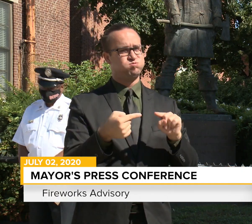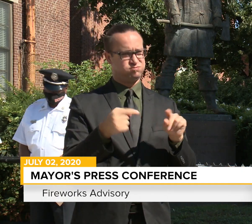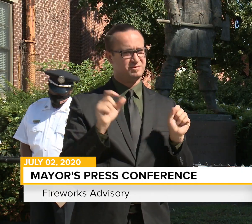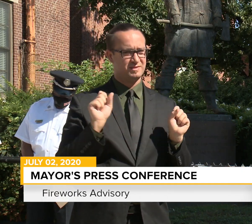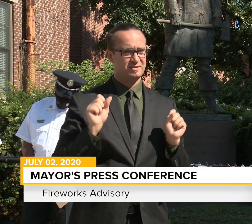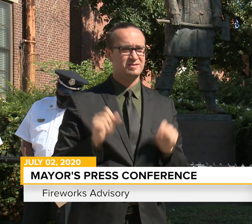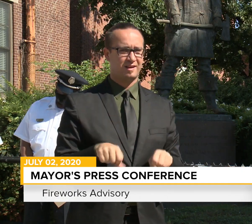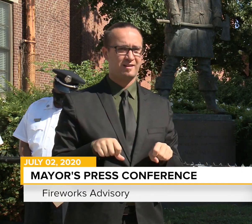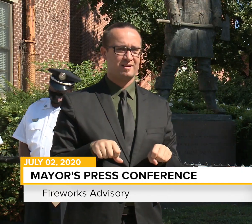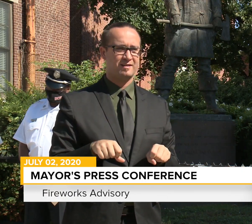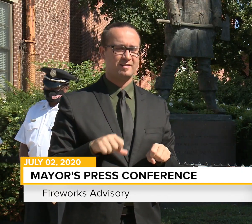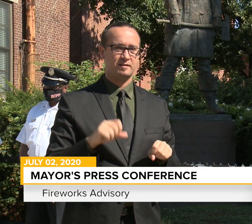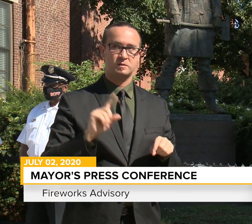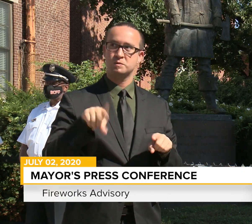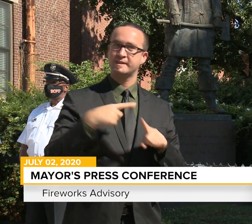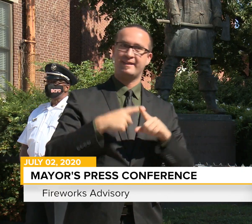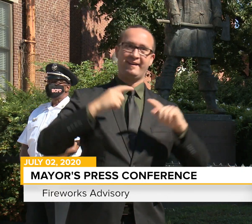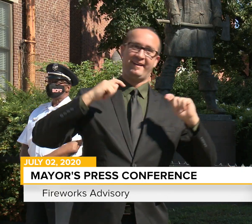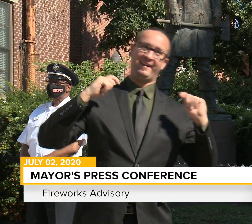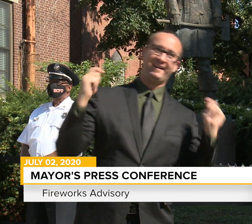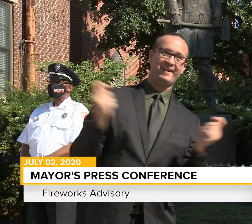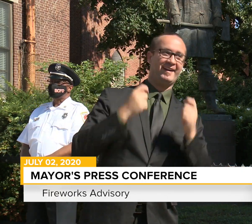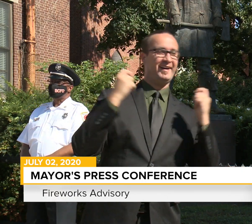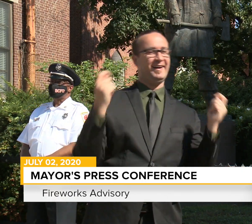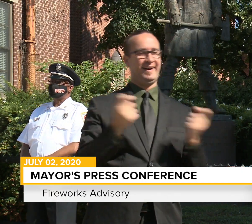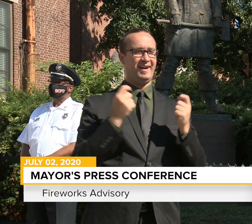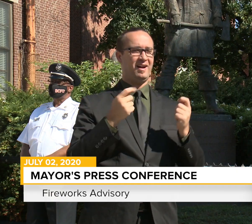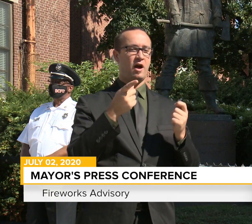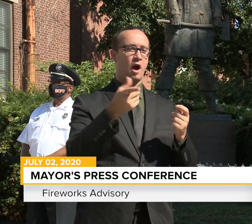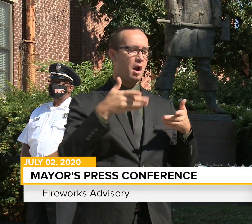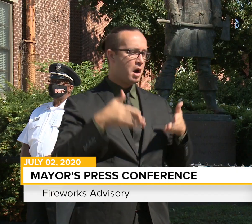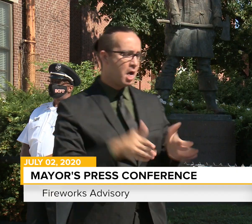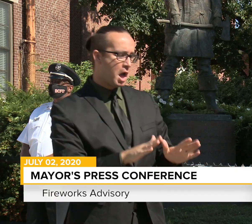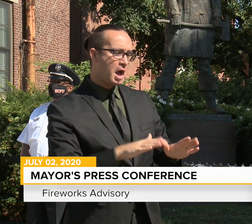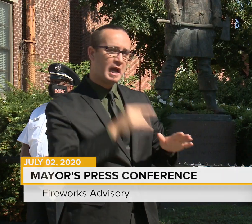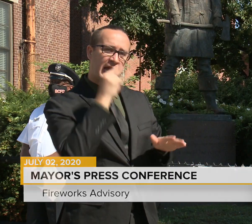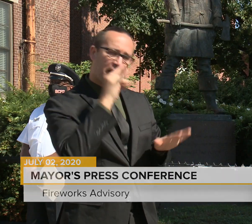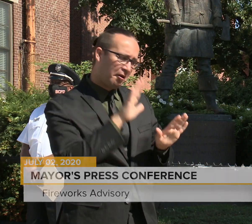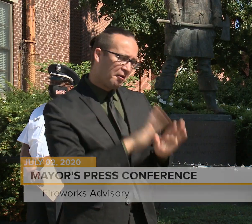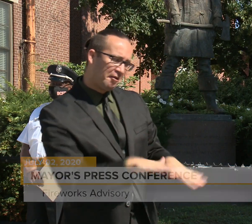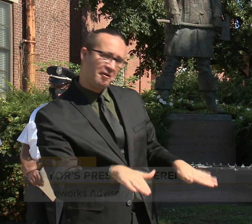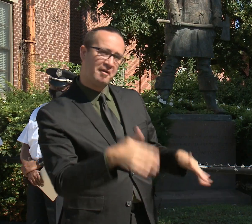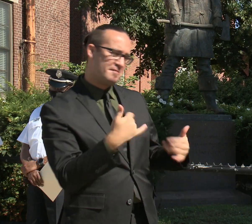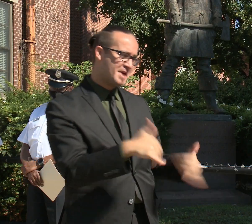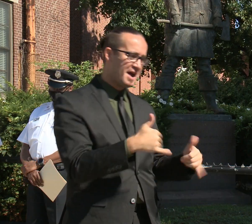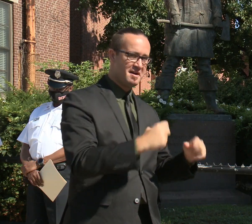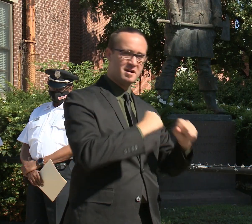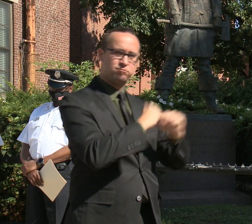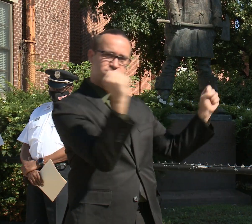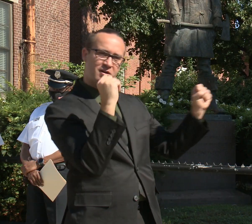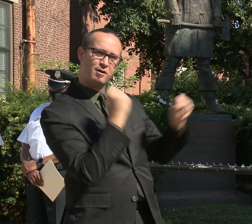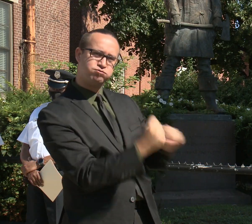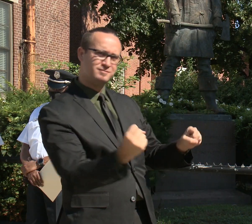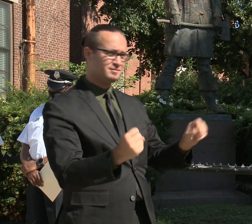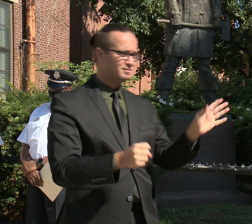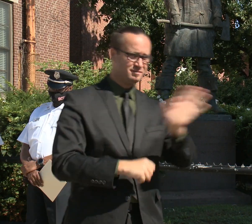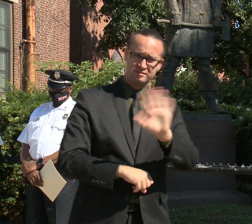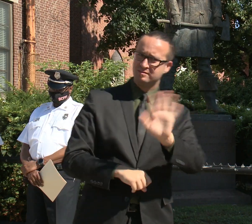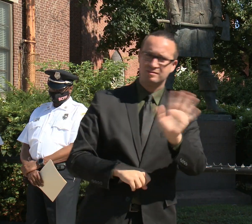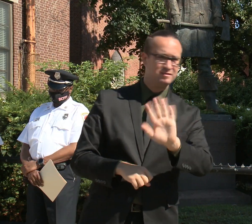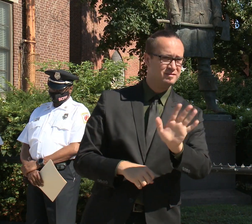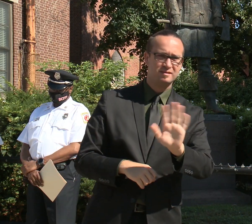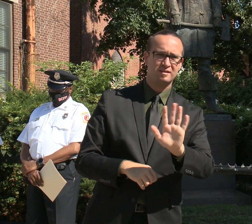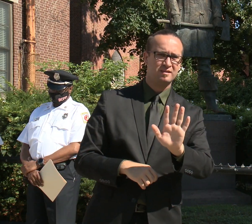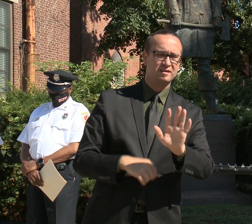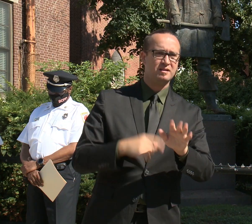festivities. Never allow young children to play with or ignite fireworks, and make sure you, your kids, and others watch fireworks from a safe distance.